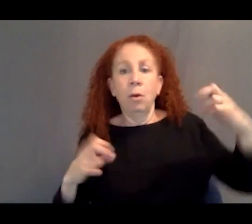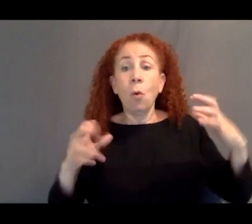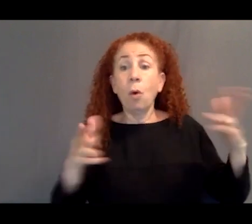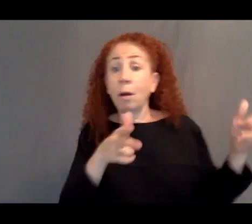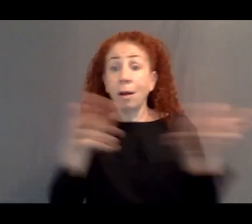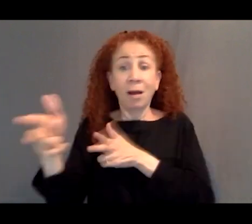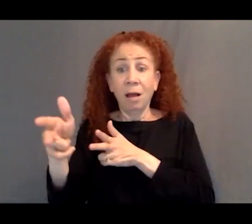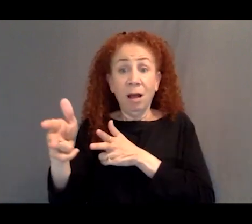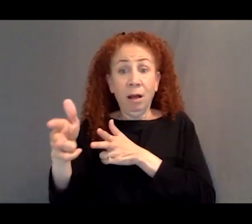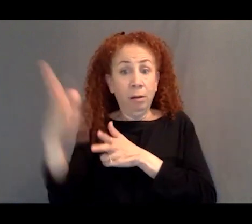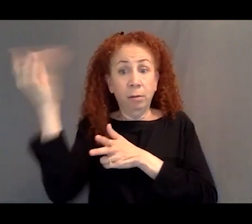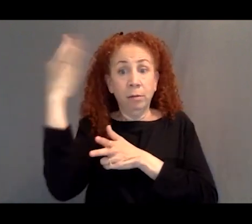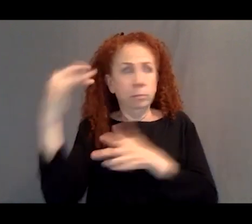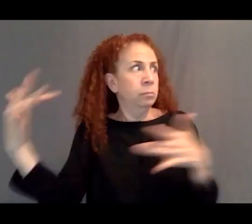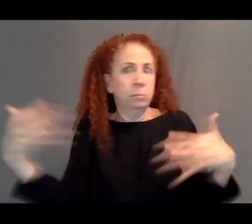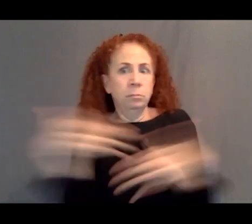law enforcement.